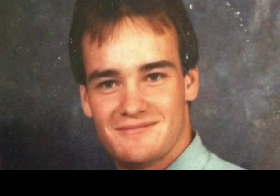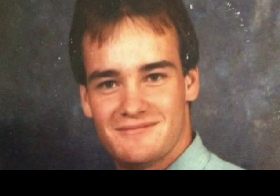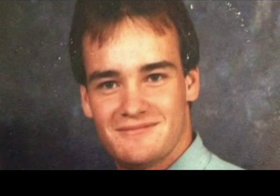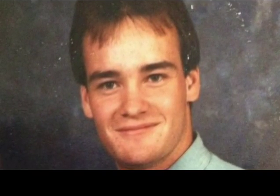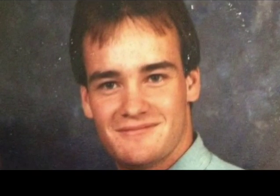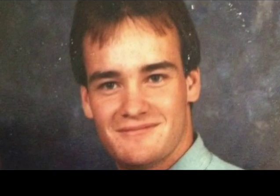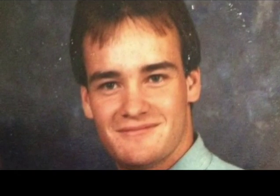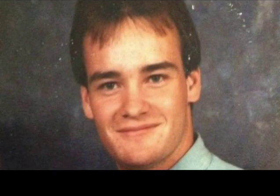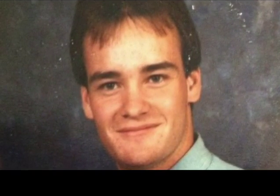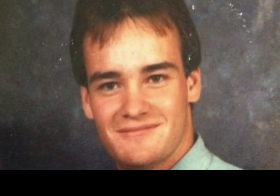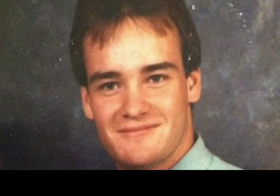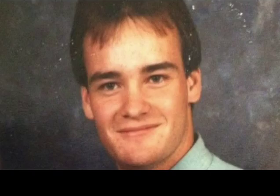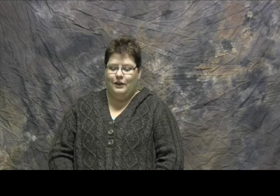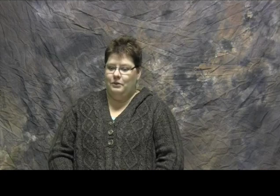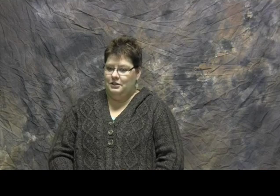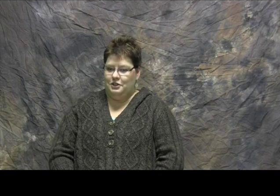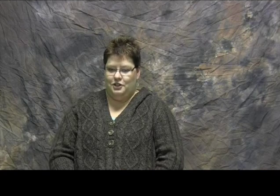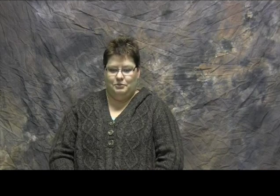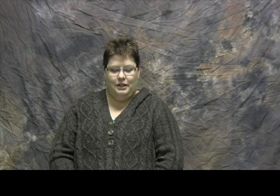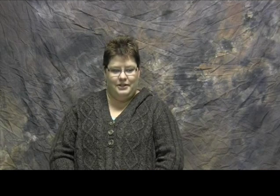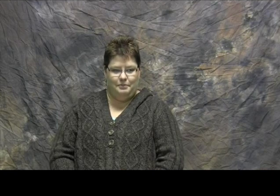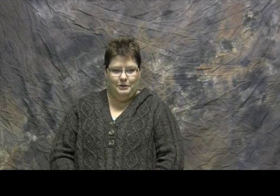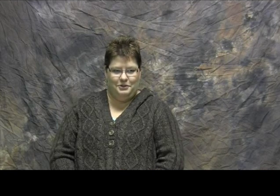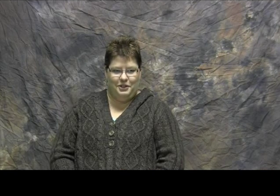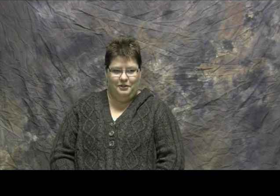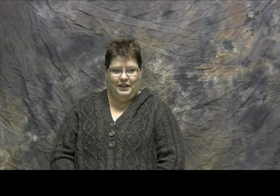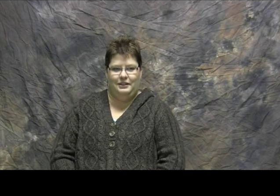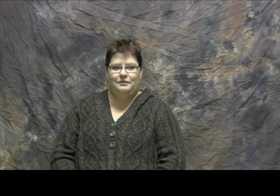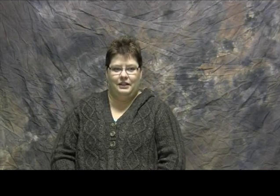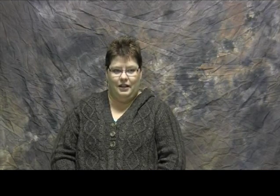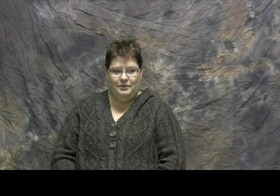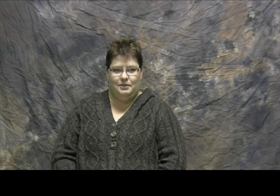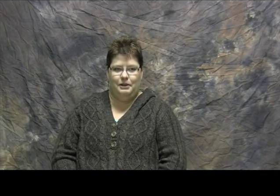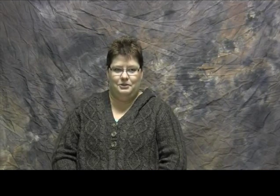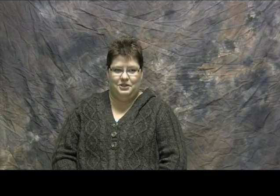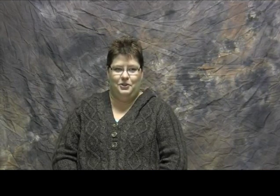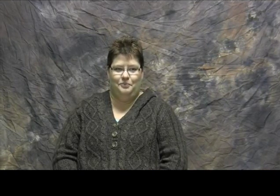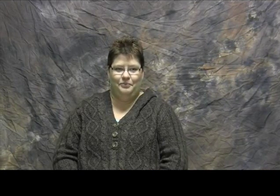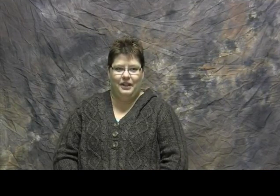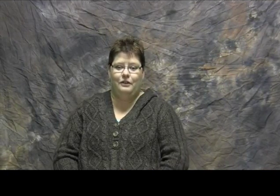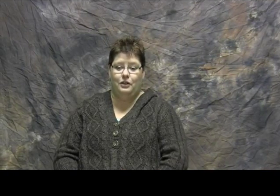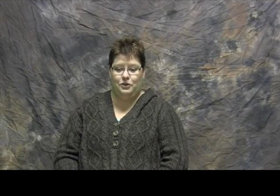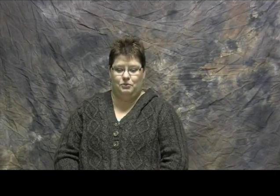that I believed until that point, if I went to church when I was supposed to, and I lived like I was supposed to, and followed the